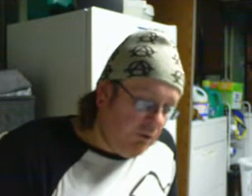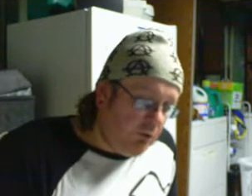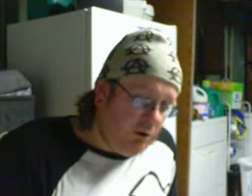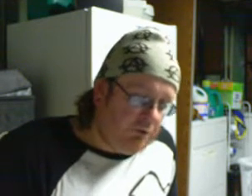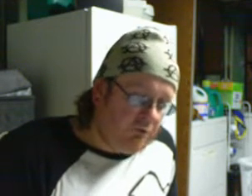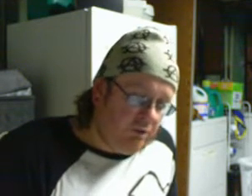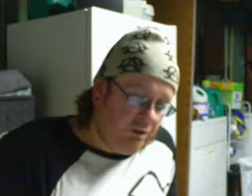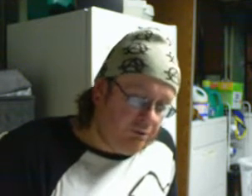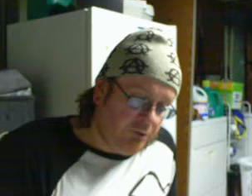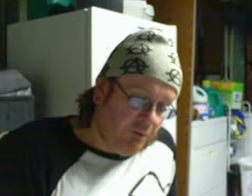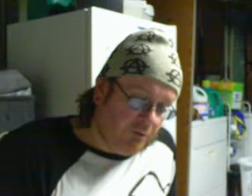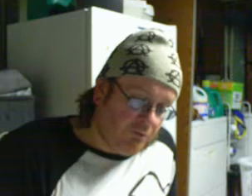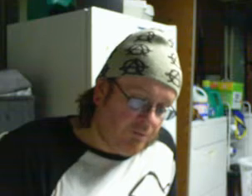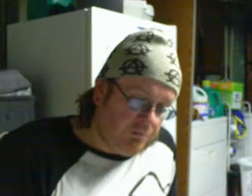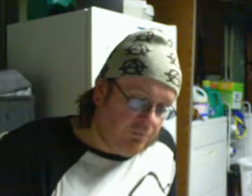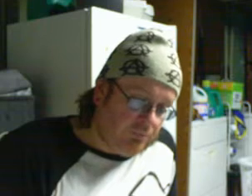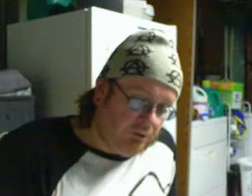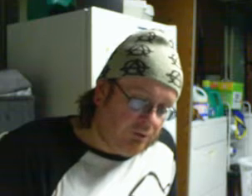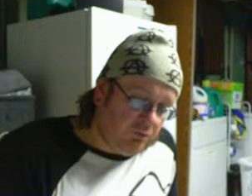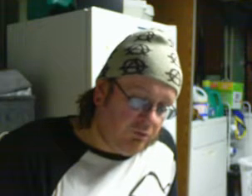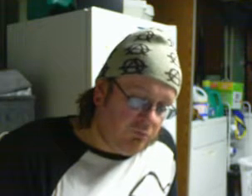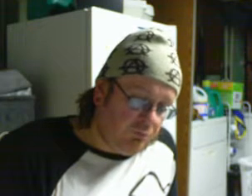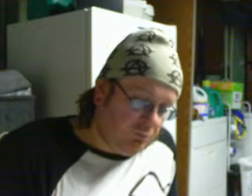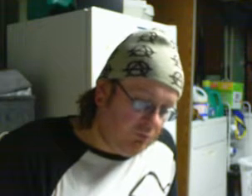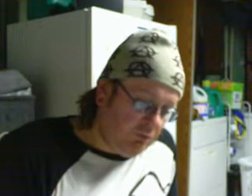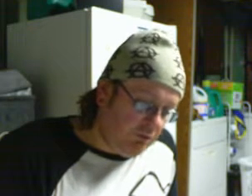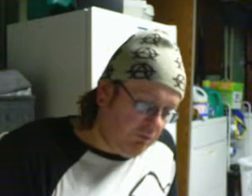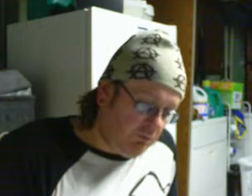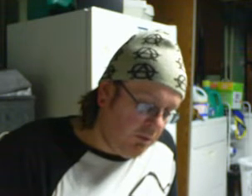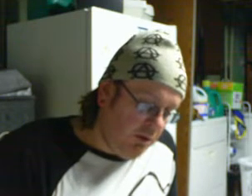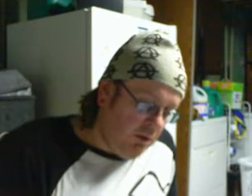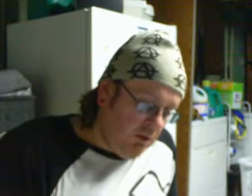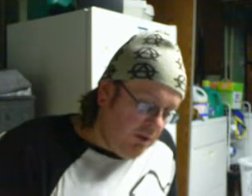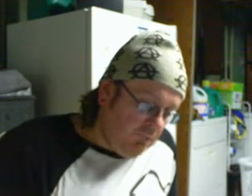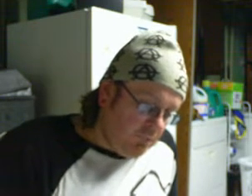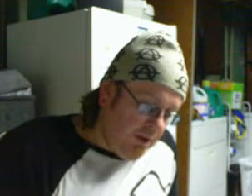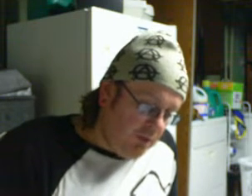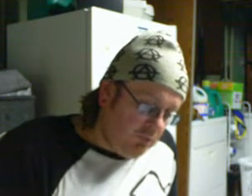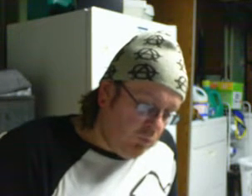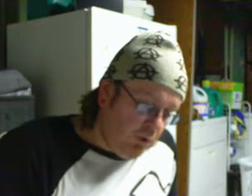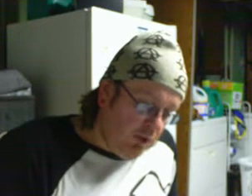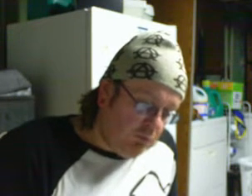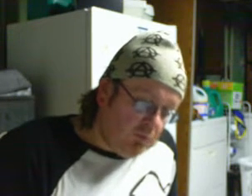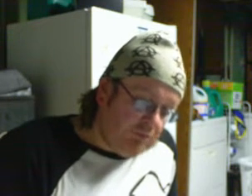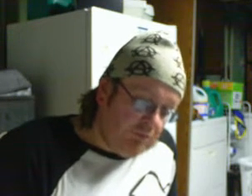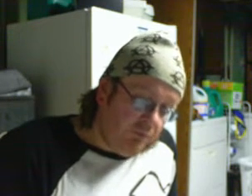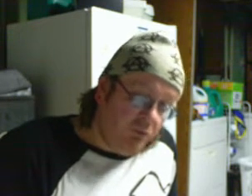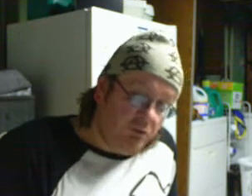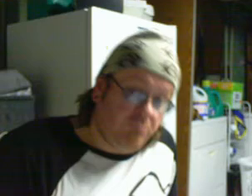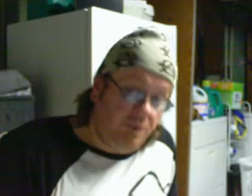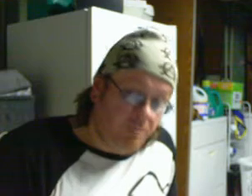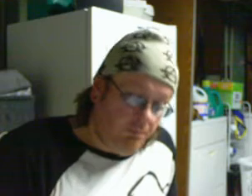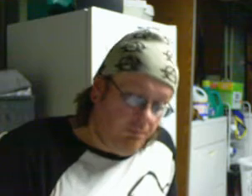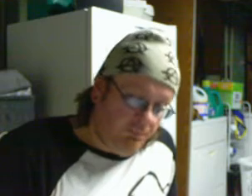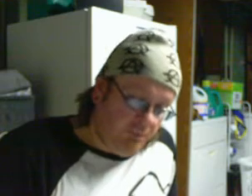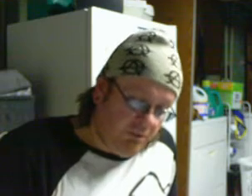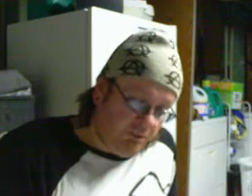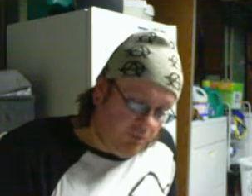to understand how to govern your people, how to discern between good and evil, for how could one otherwise govern such a people as yours?